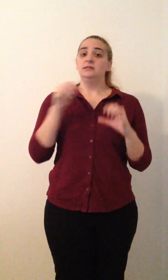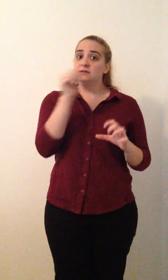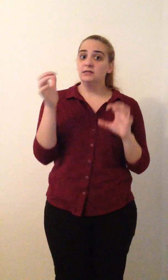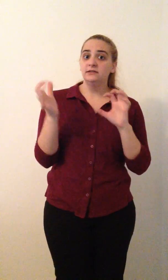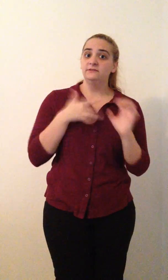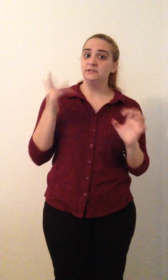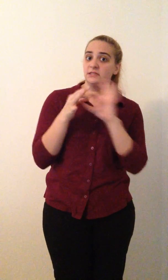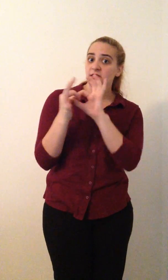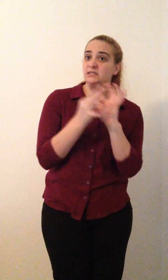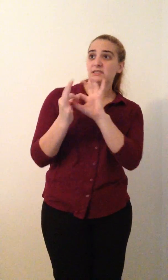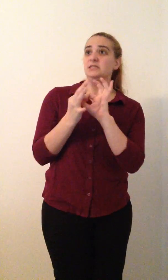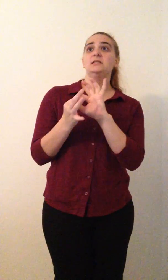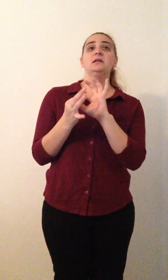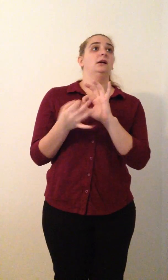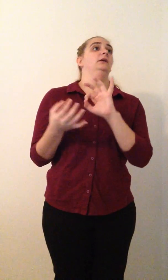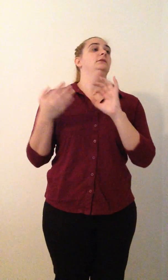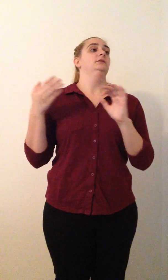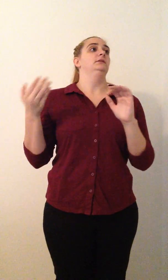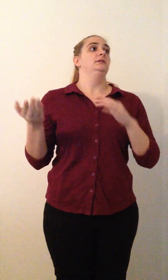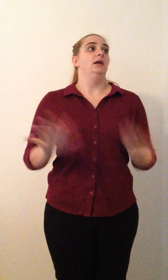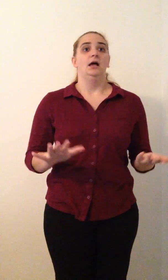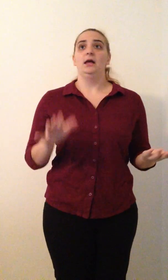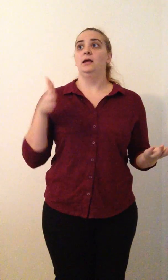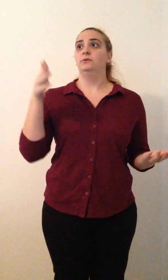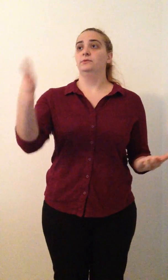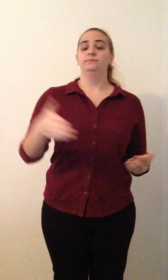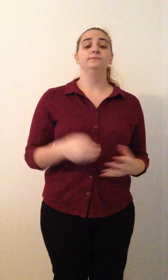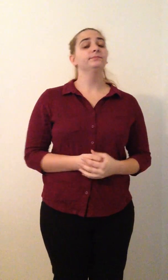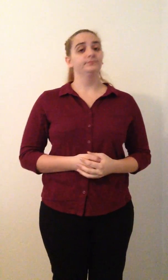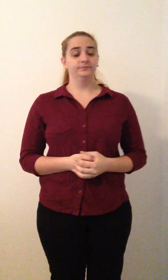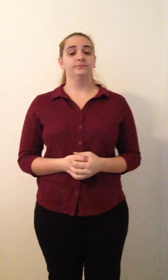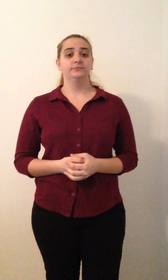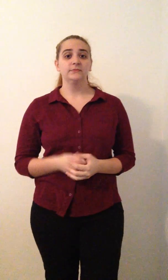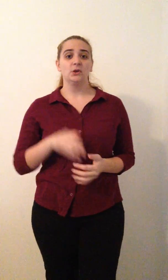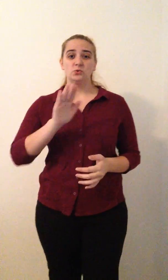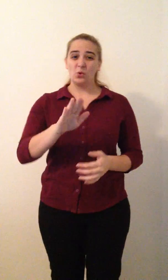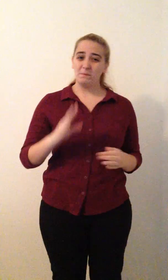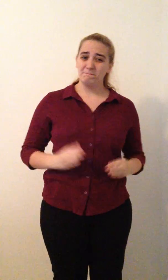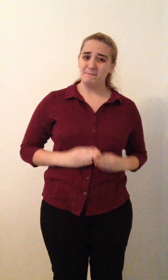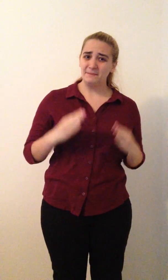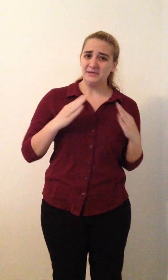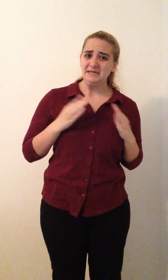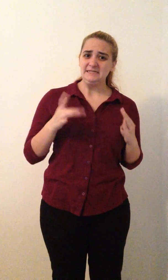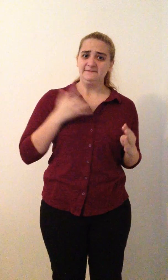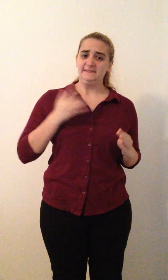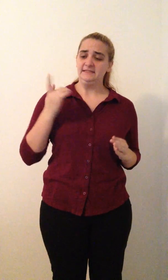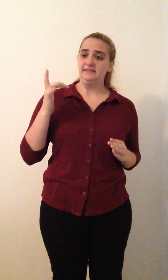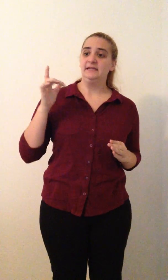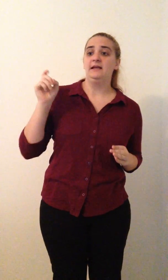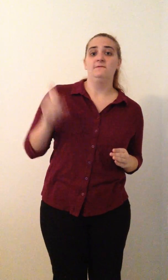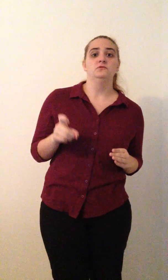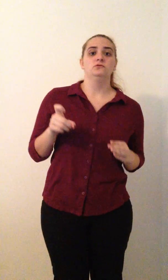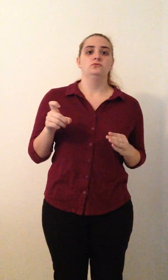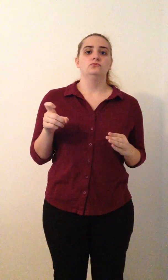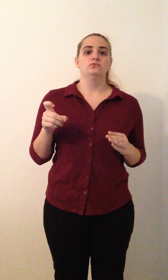in terror and fear. And your body is in survival mode, and it keeps you on a heightened alert. And